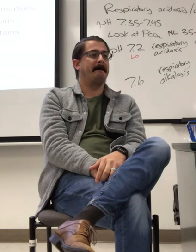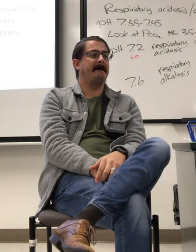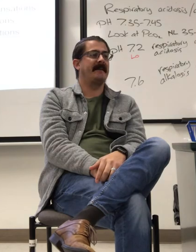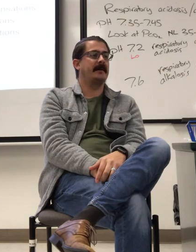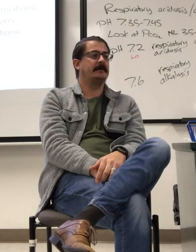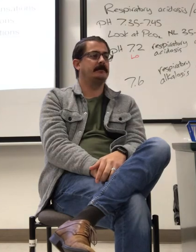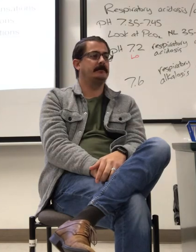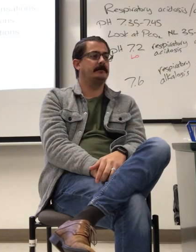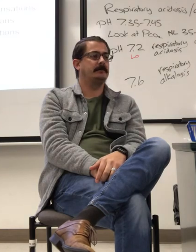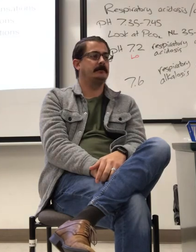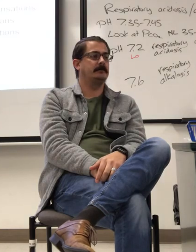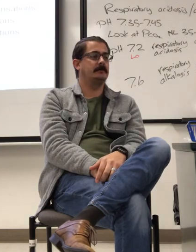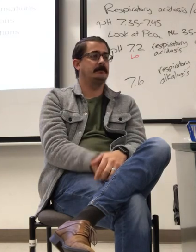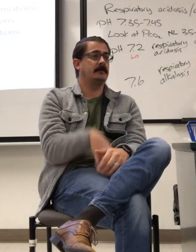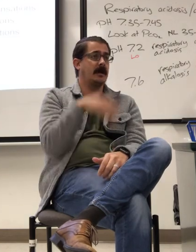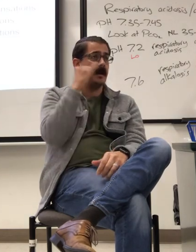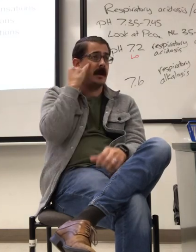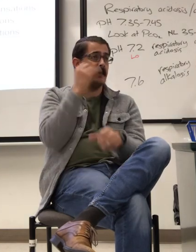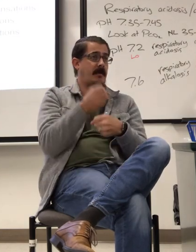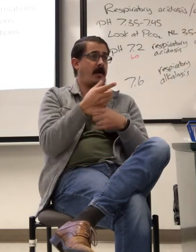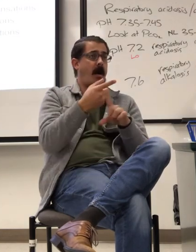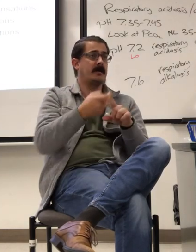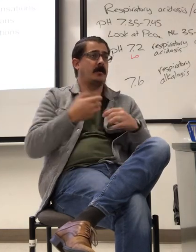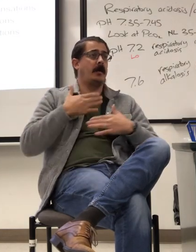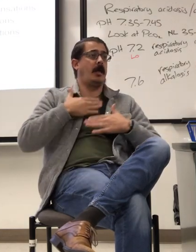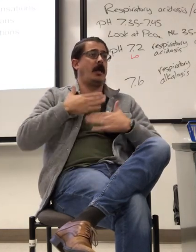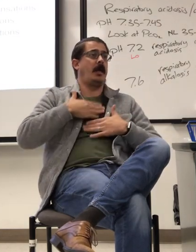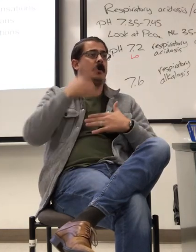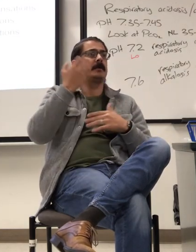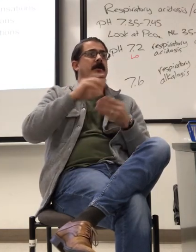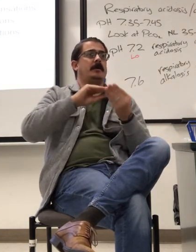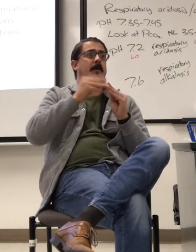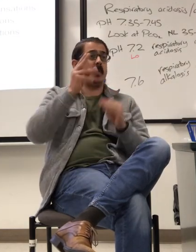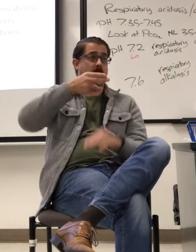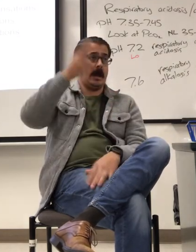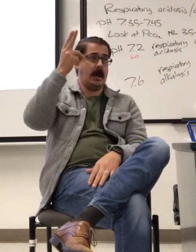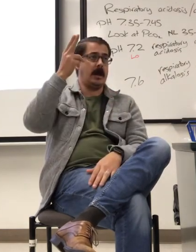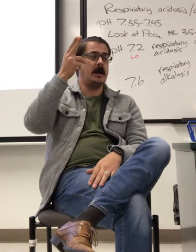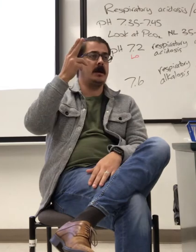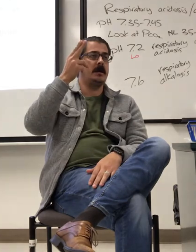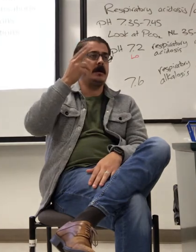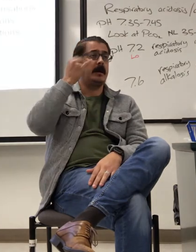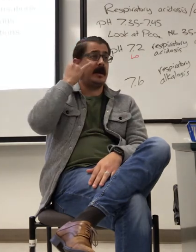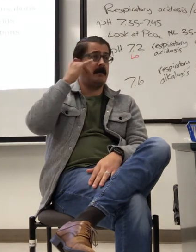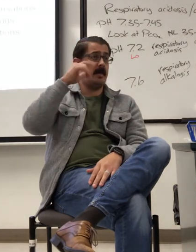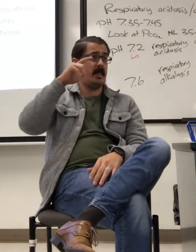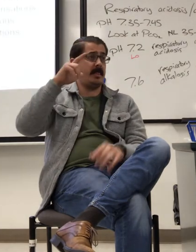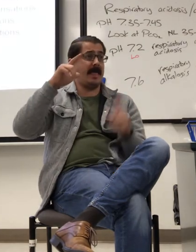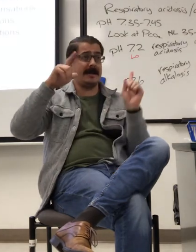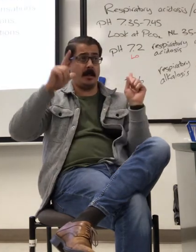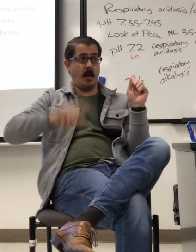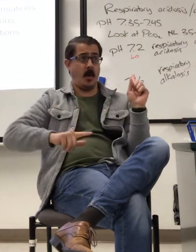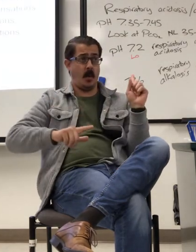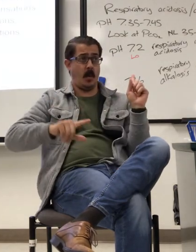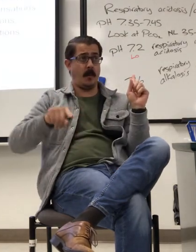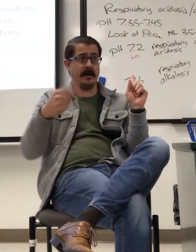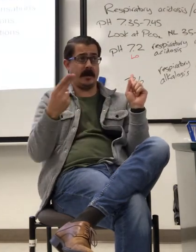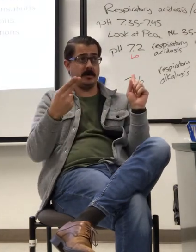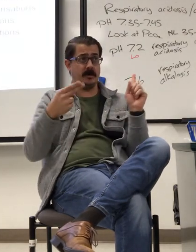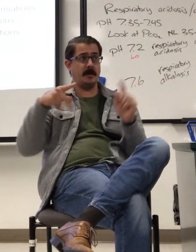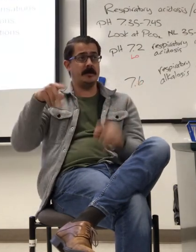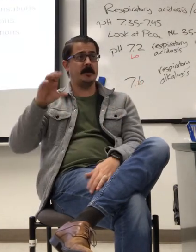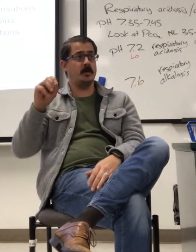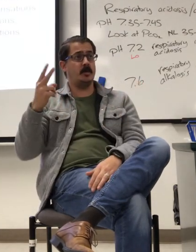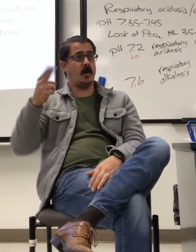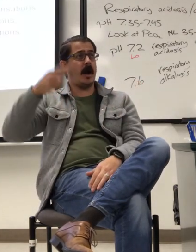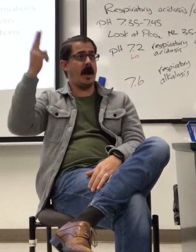and the cause is respiratory because that value is too high, just remember, if that's low, the pH is low, pCO2 is